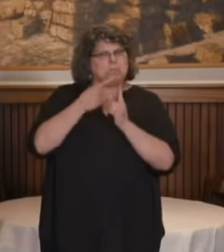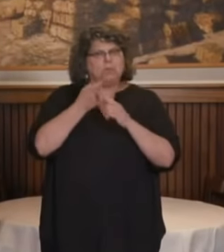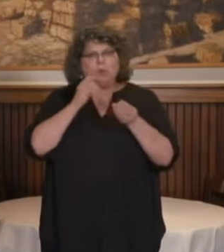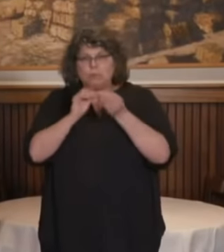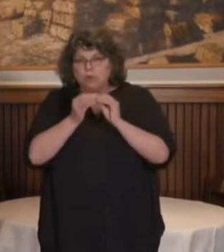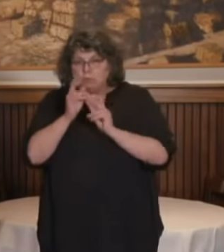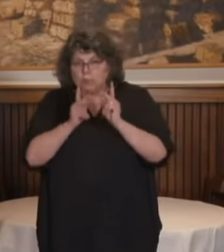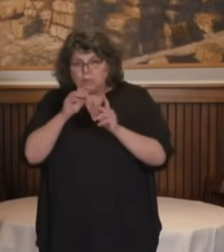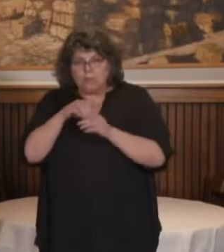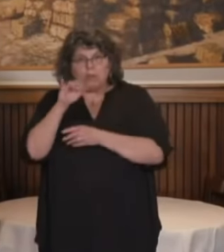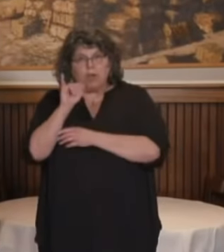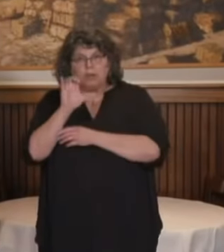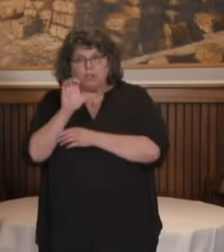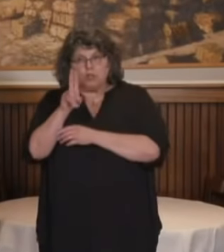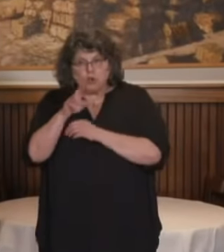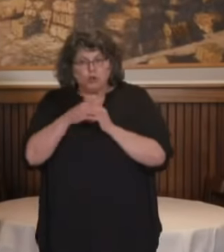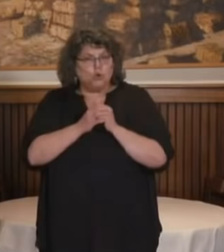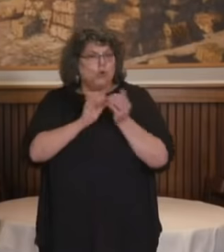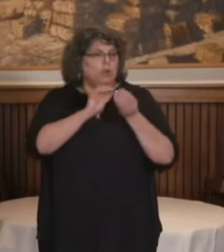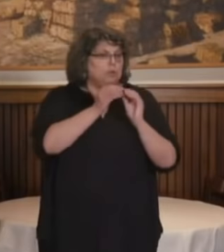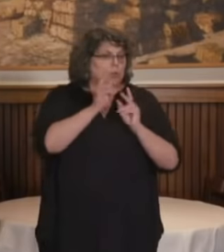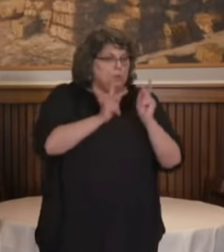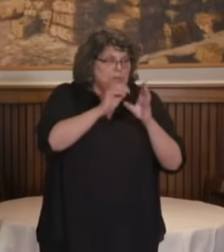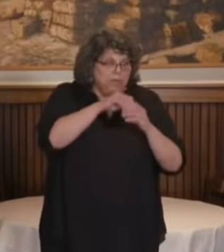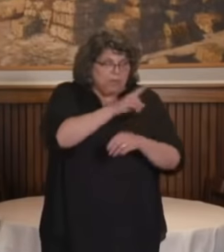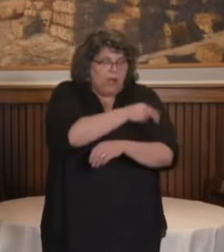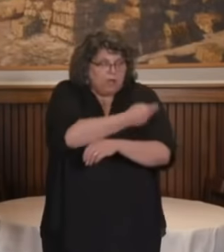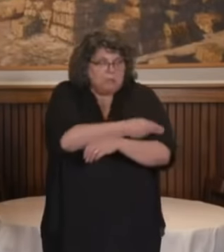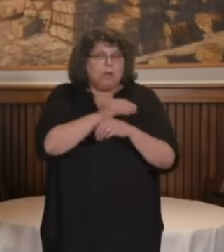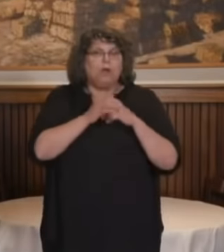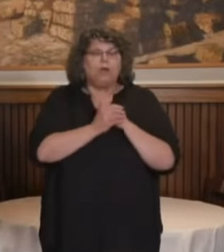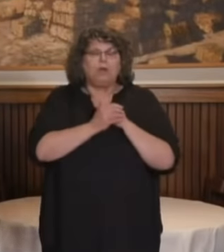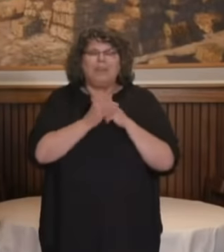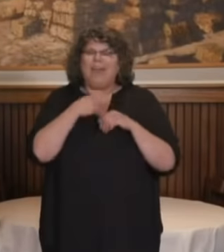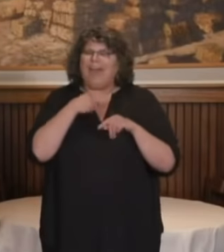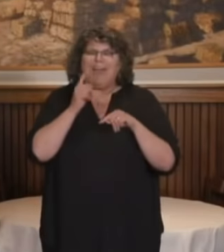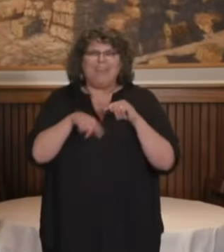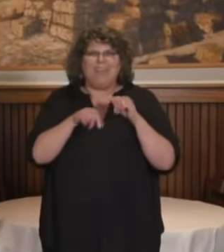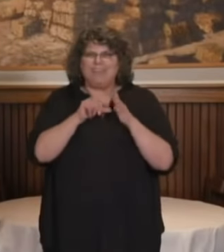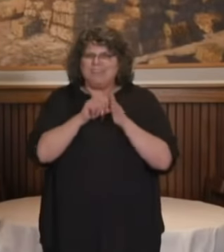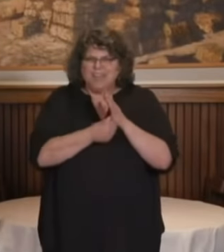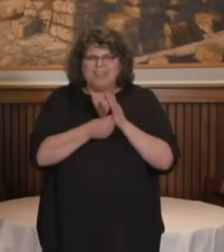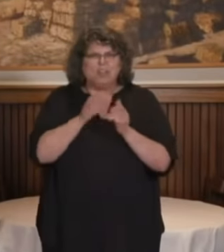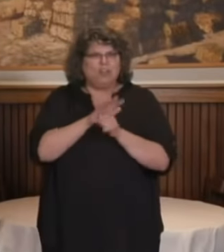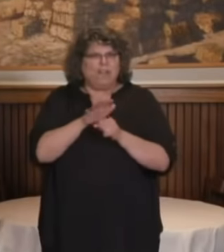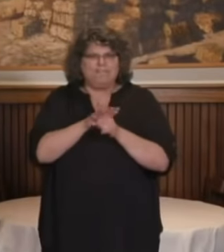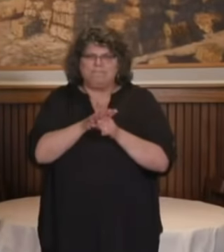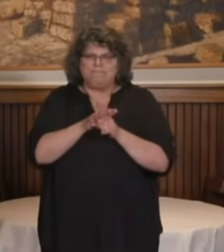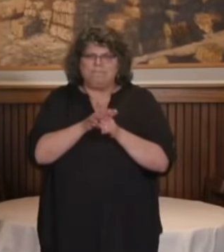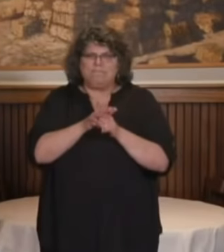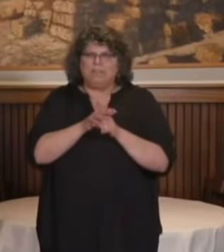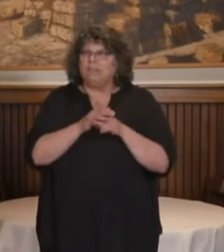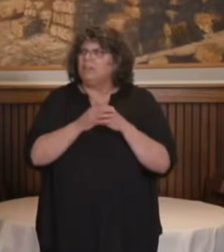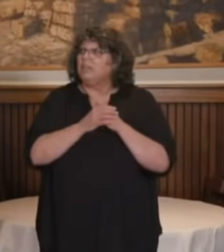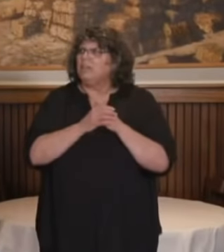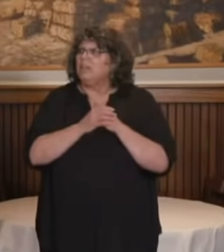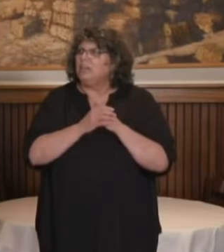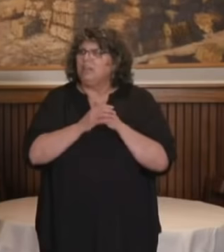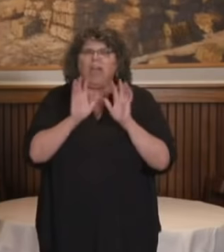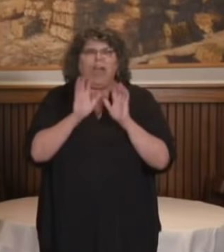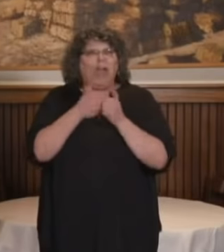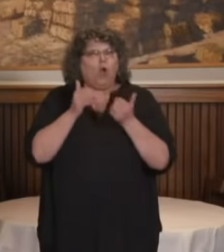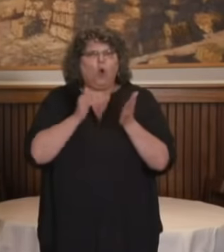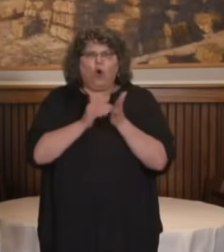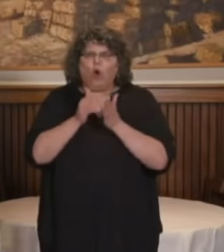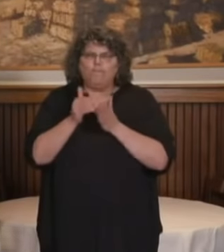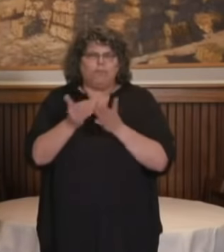ICU perspective and a hospitalization perspective. I cannot impress upon Taryn, Moore, and you and others how